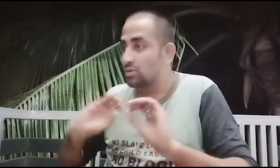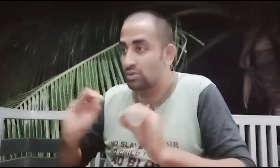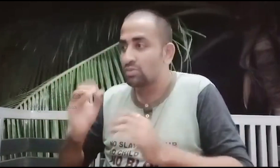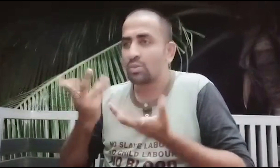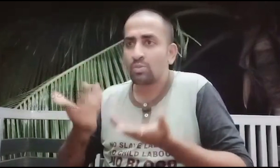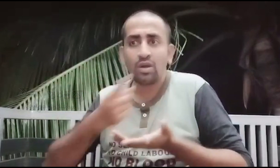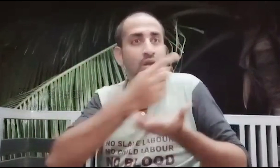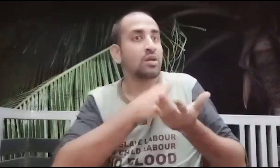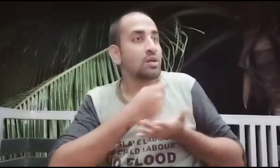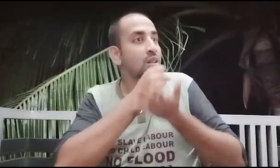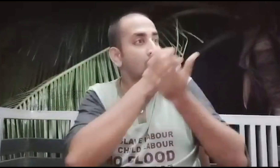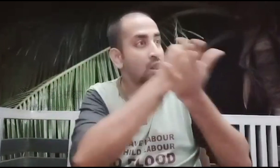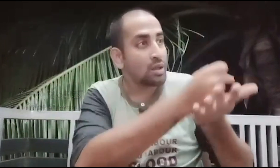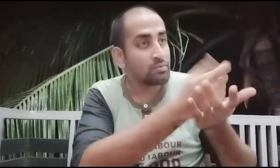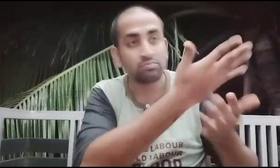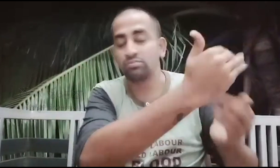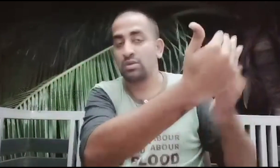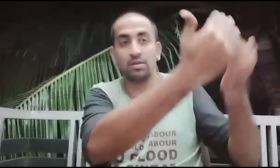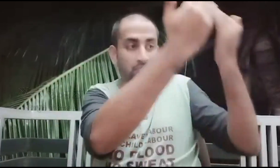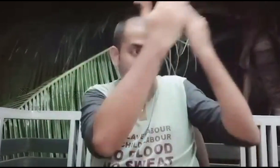gold. This had never happened before.